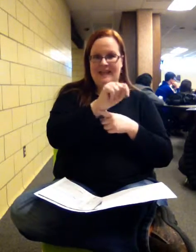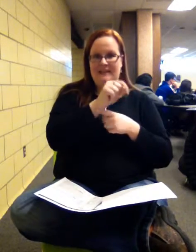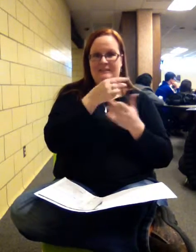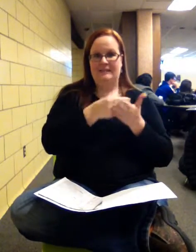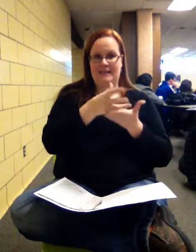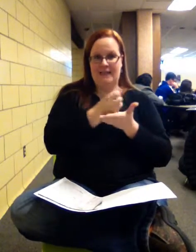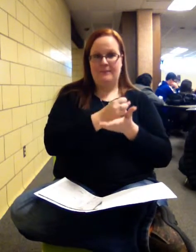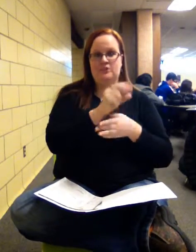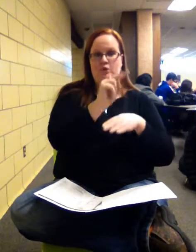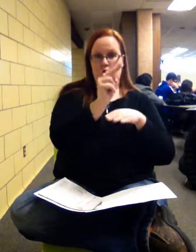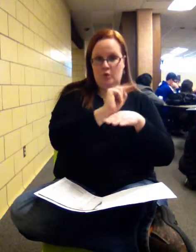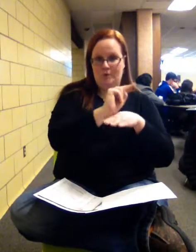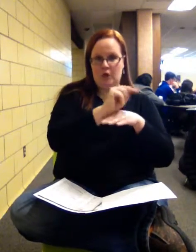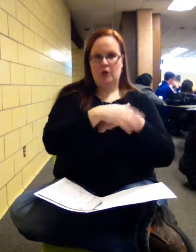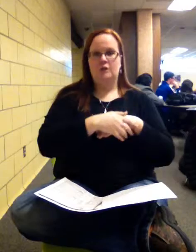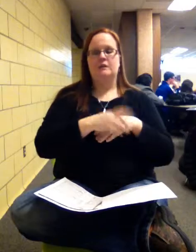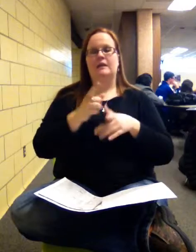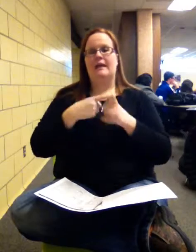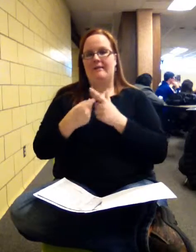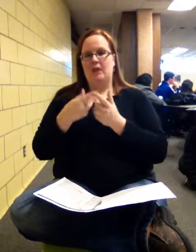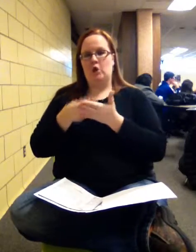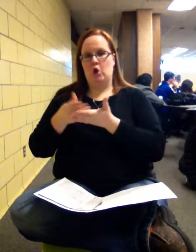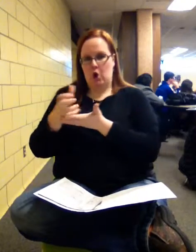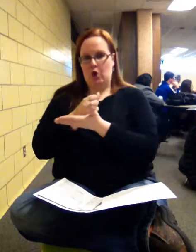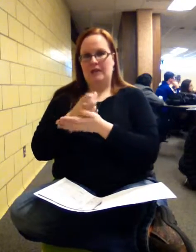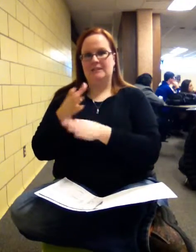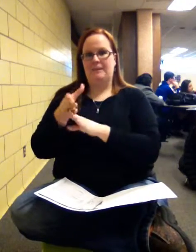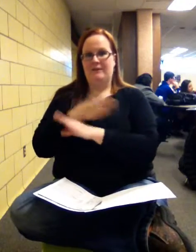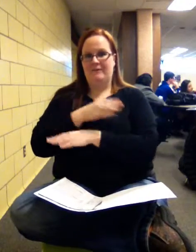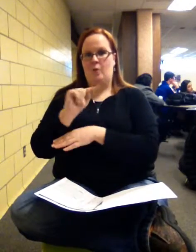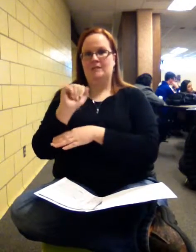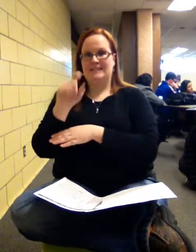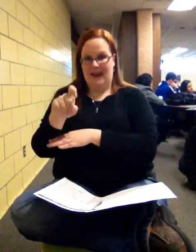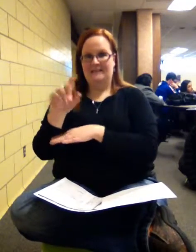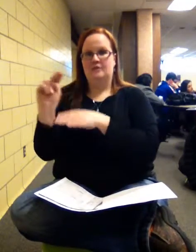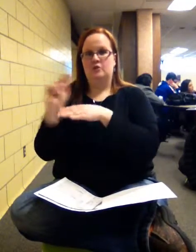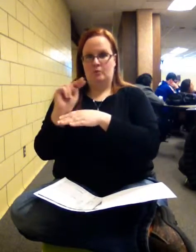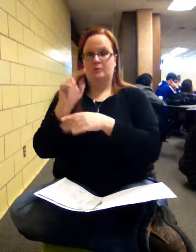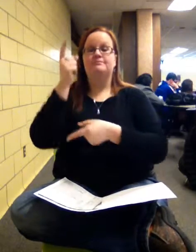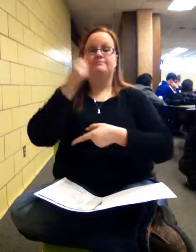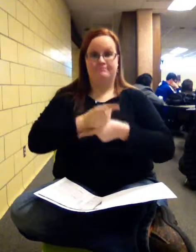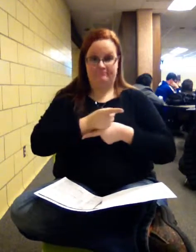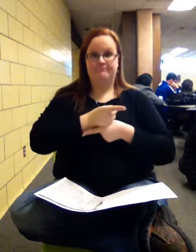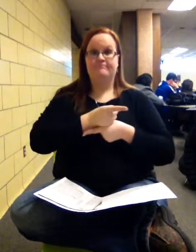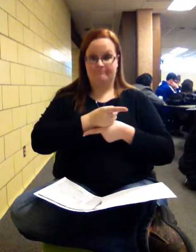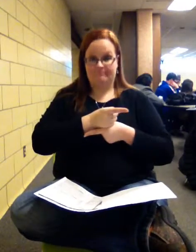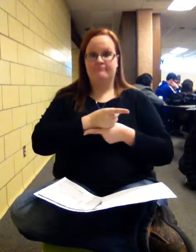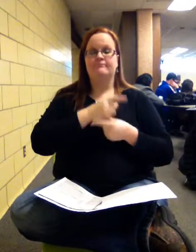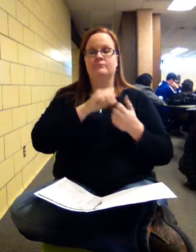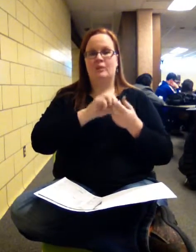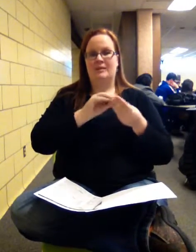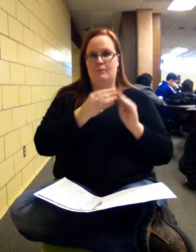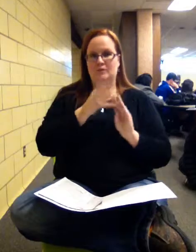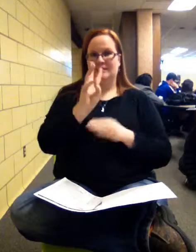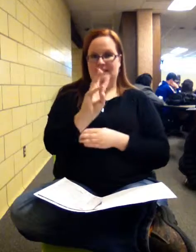then second, you'll use earnings before tax as the numerator, so that's correct. With number 6, what will happen is